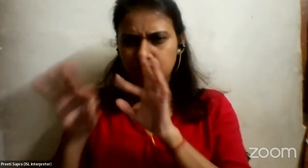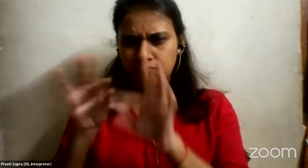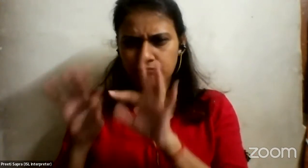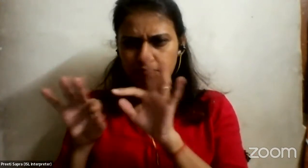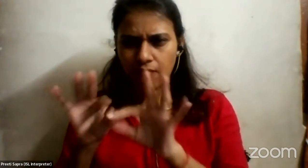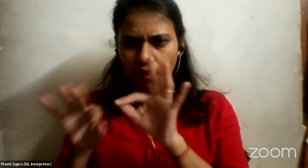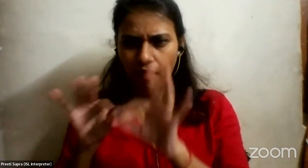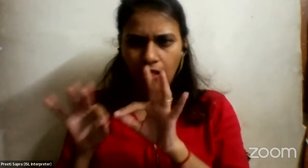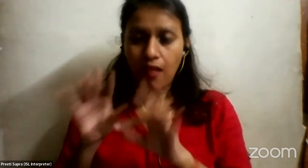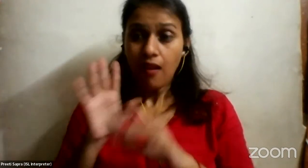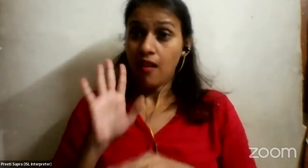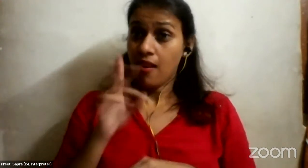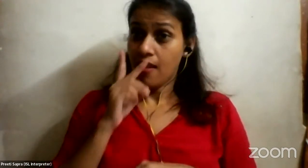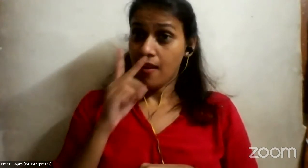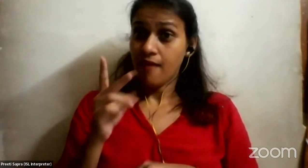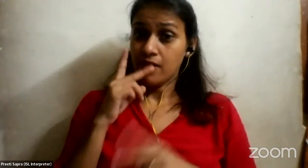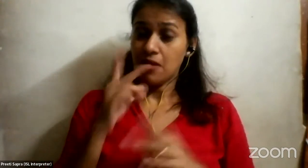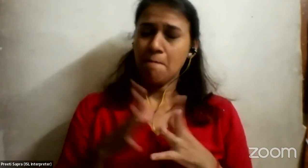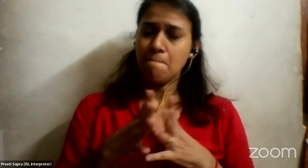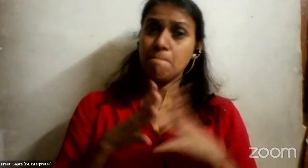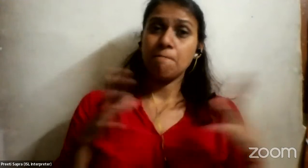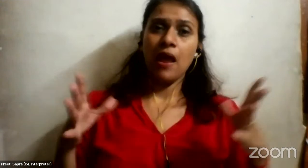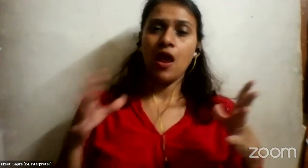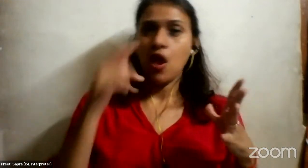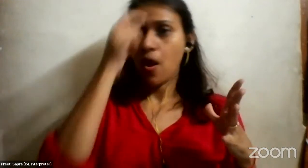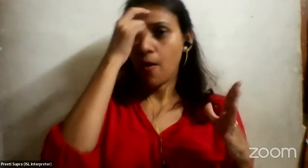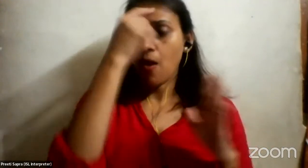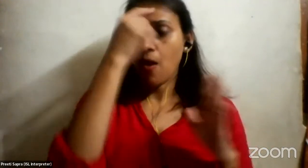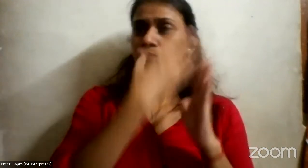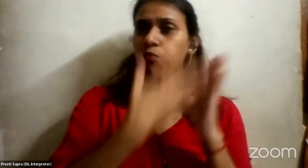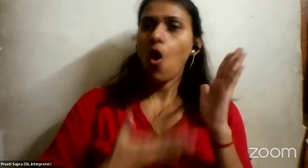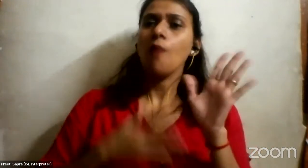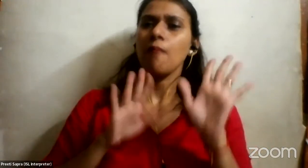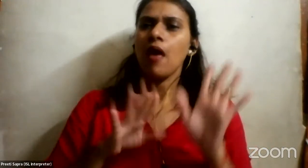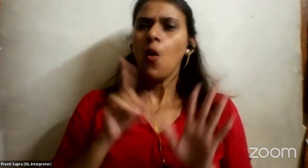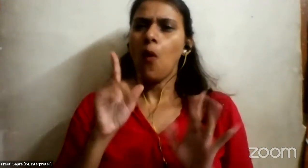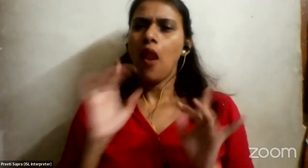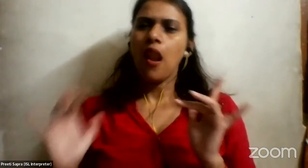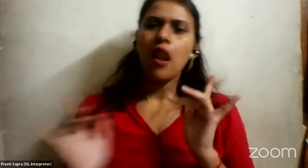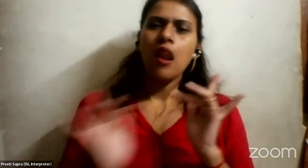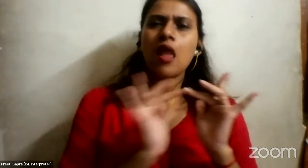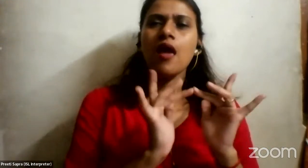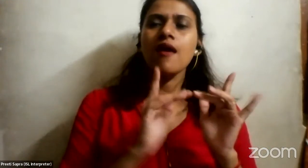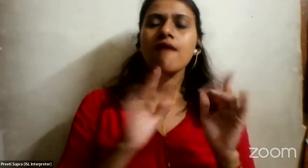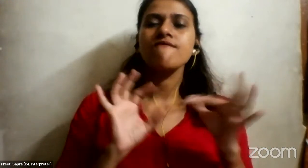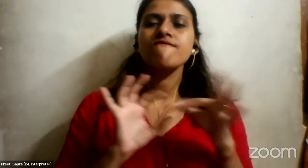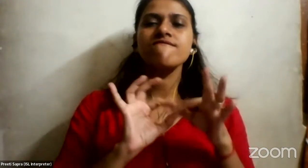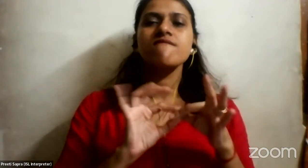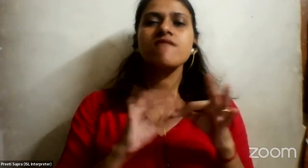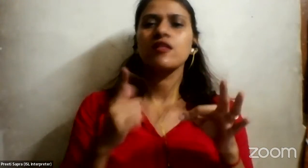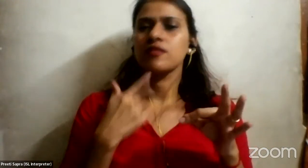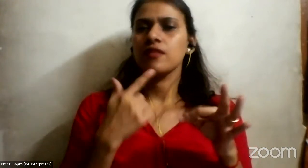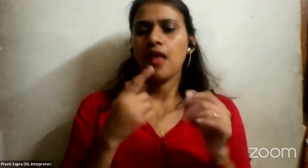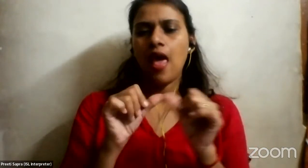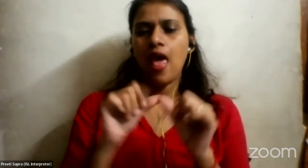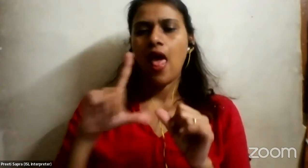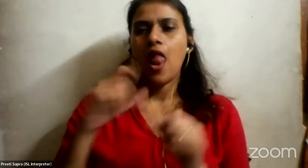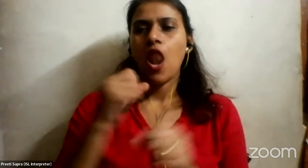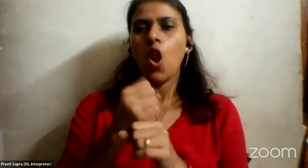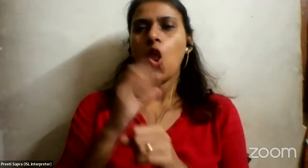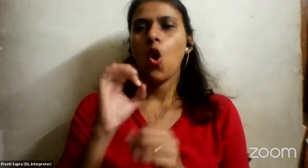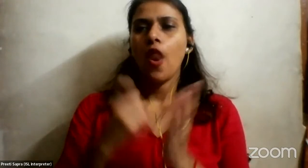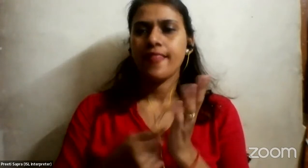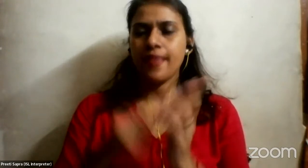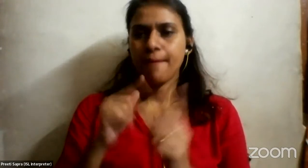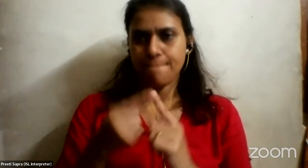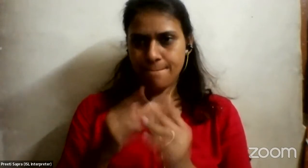So there's a wide range of issues that one can link potentially to algorithms, and which is why